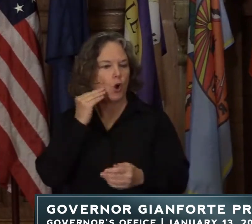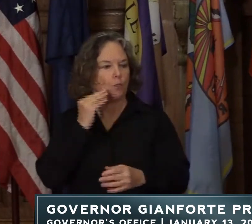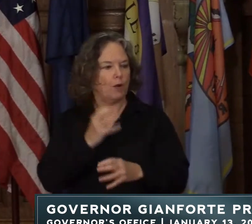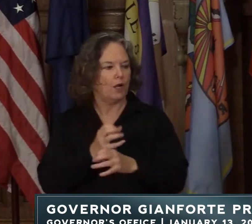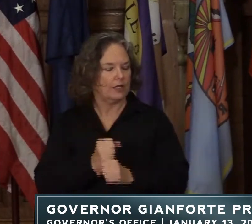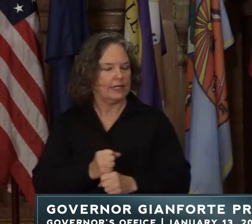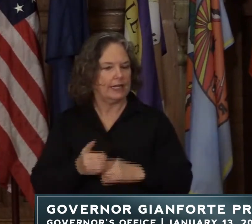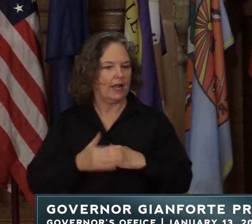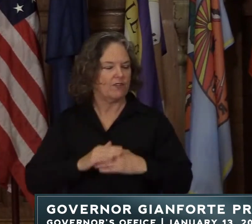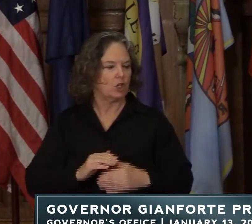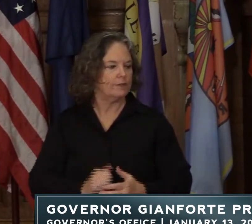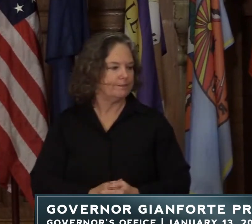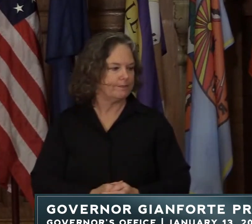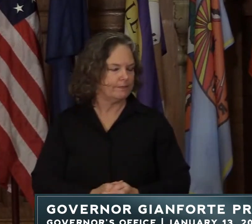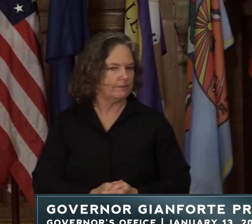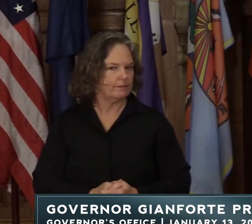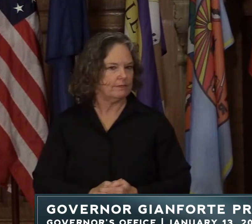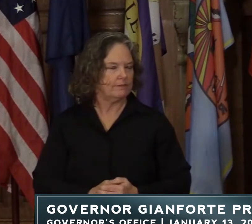Quinn.